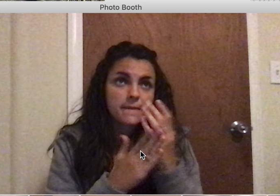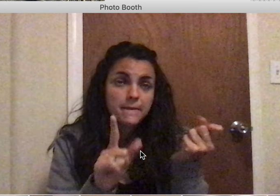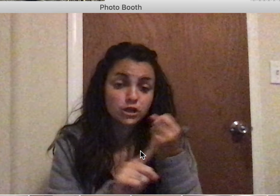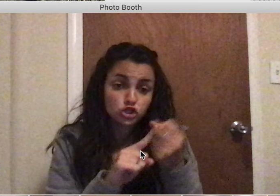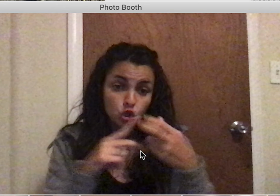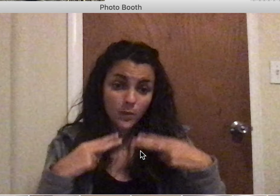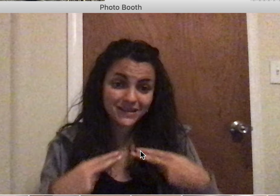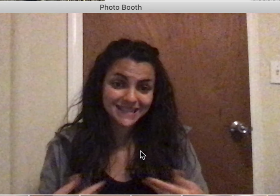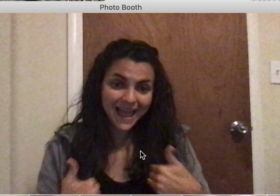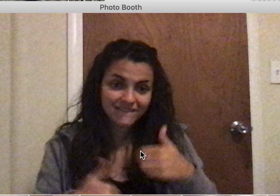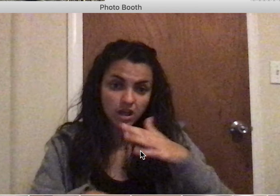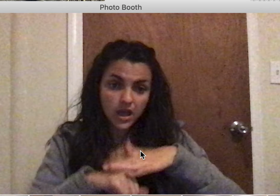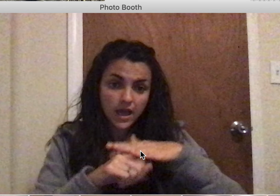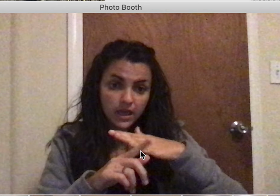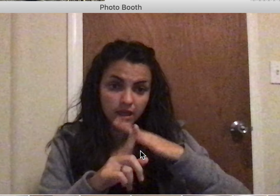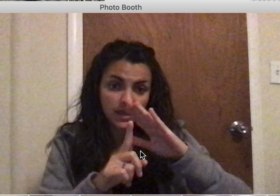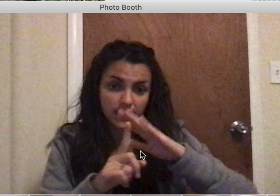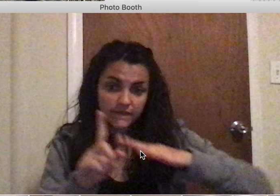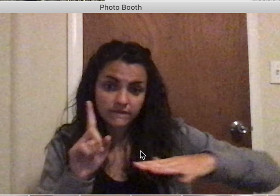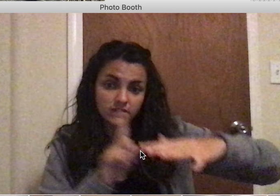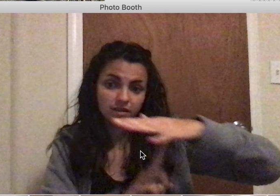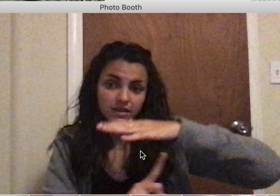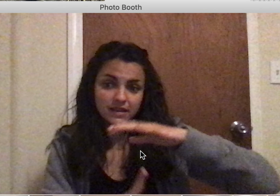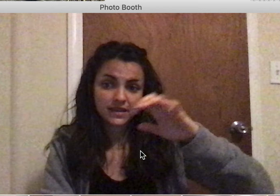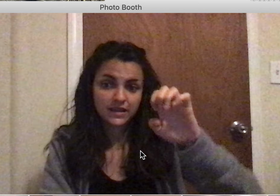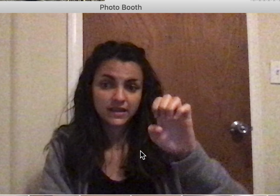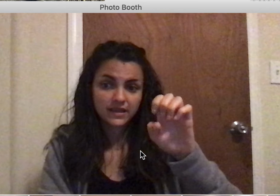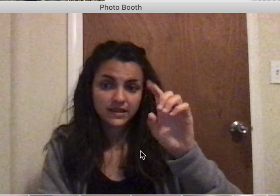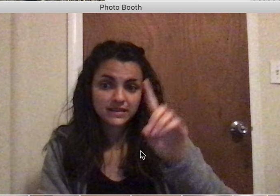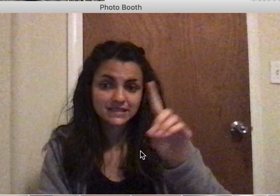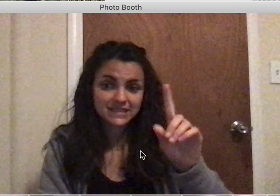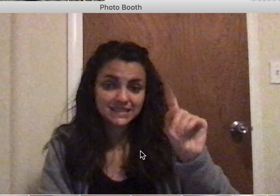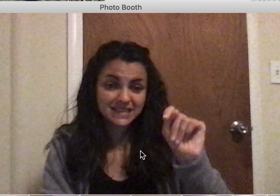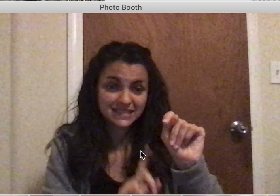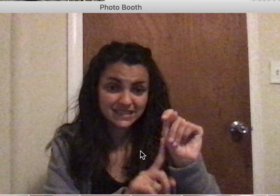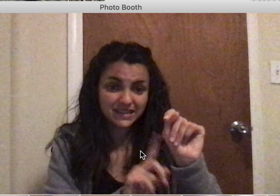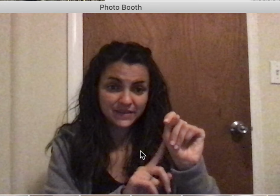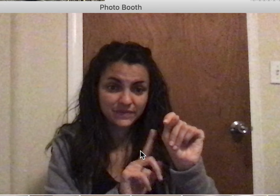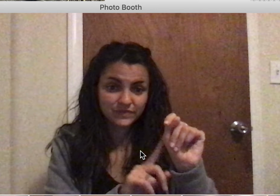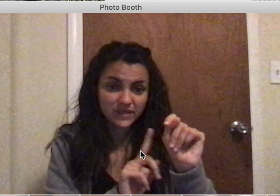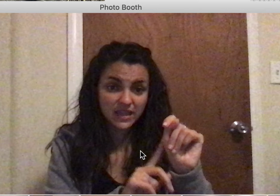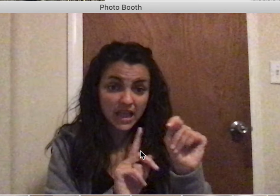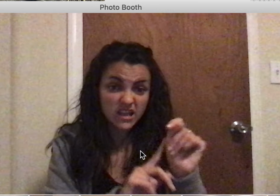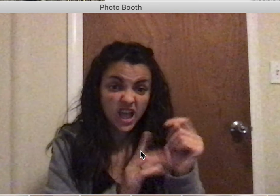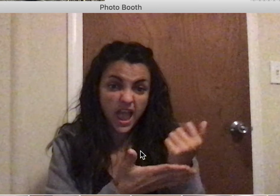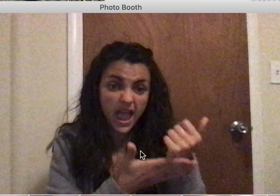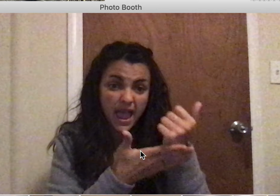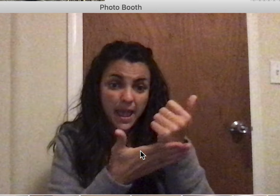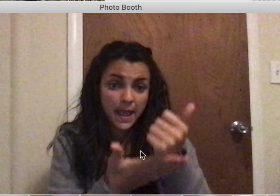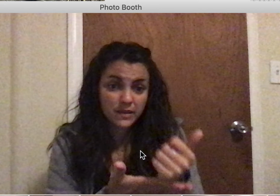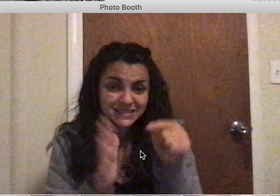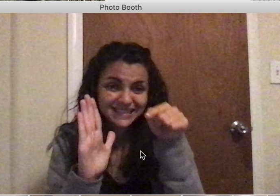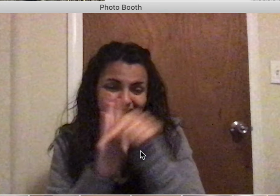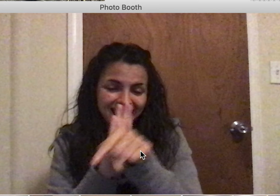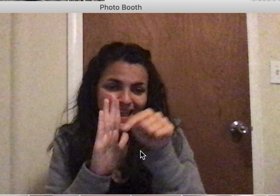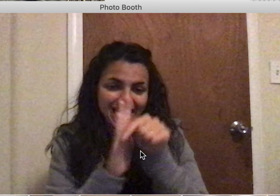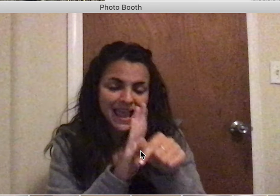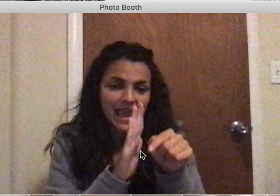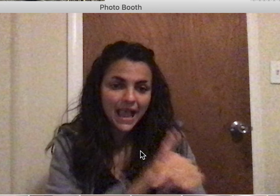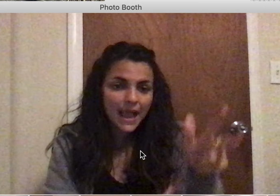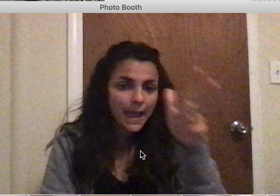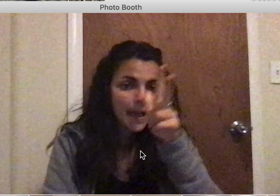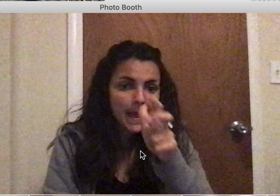Think about this, like DDT. DDT was an insecticide which has been since banned in the United States because